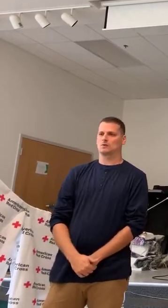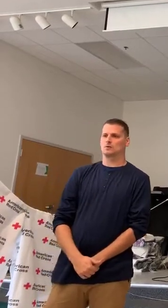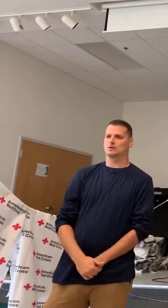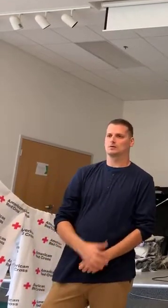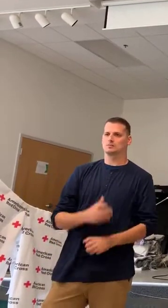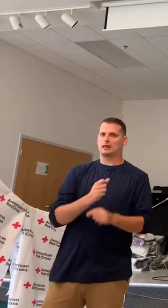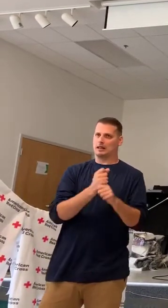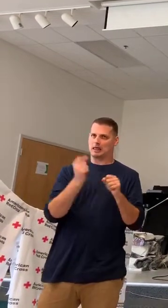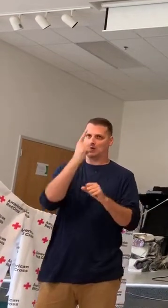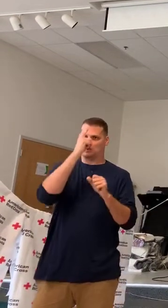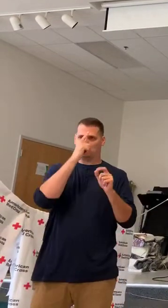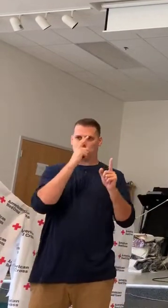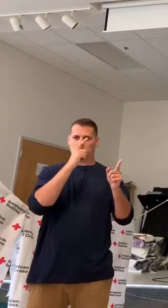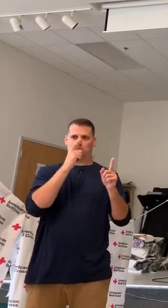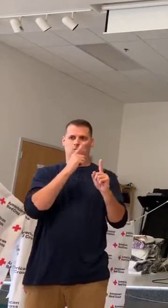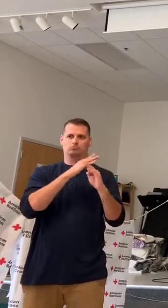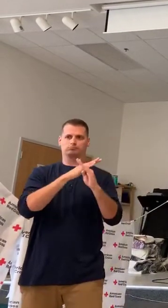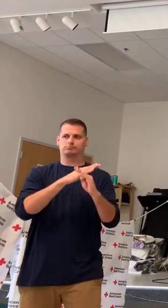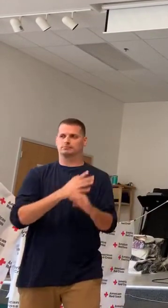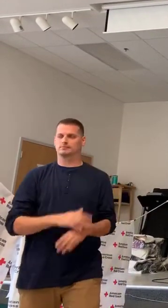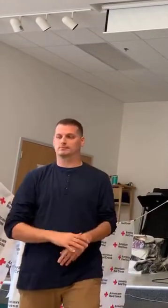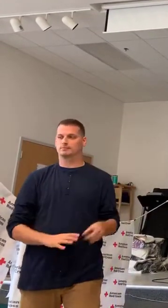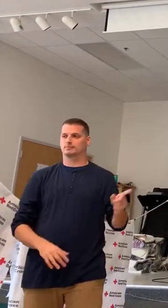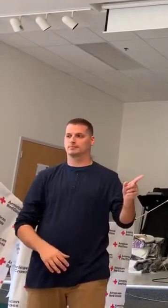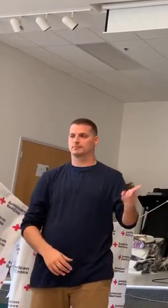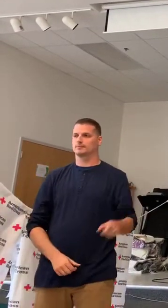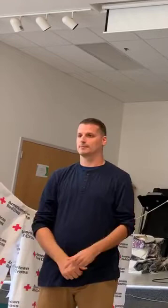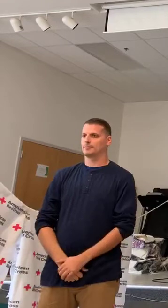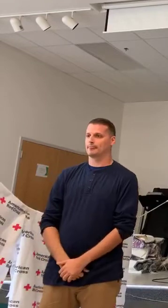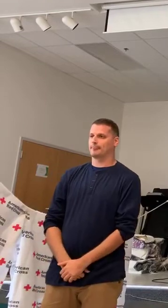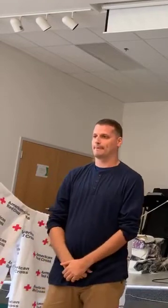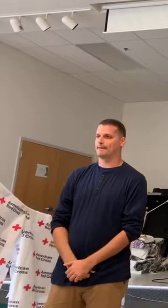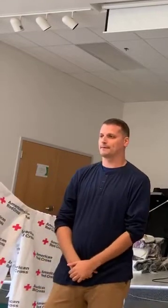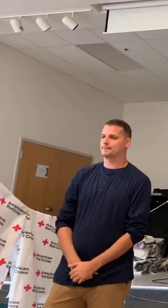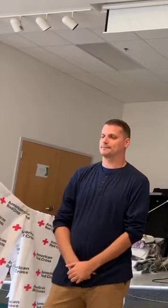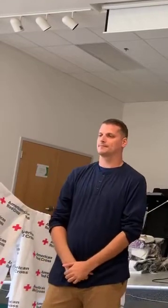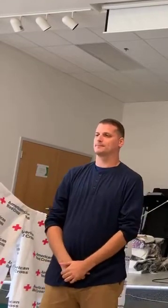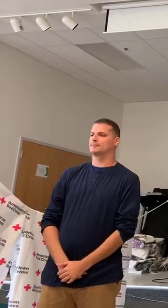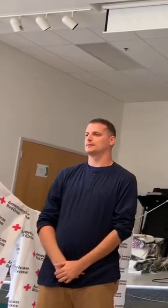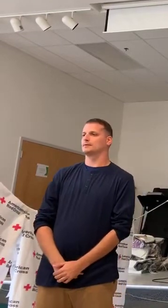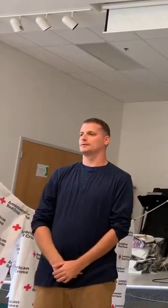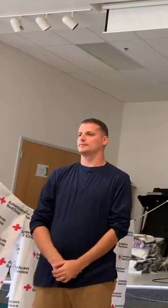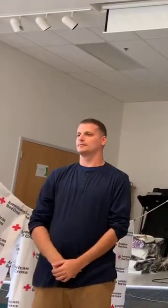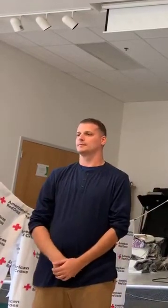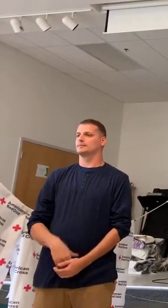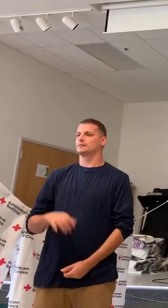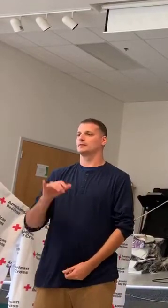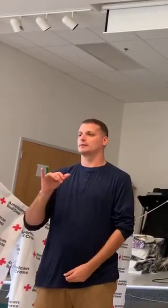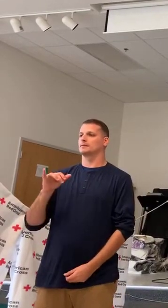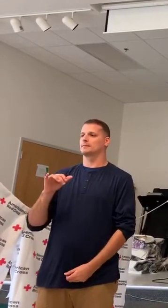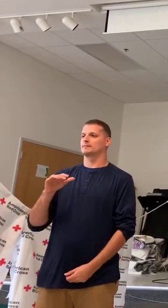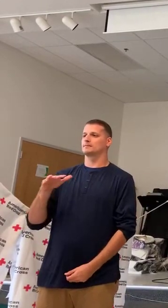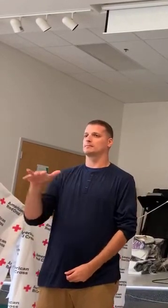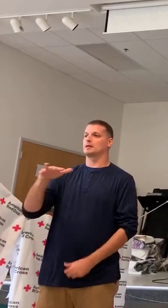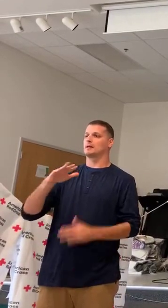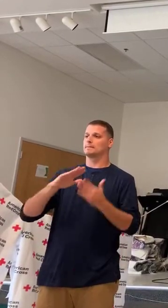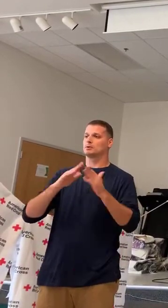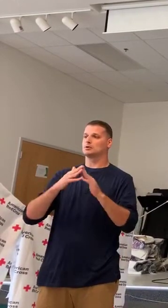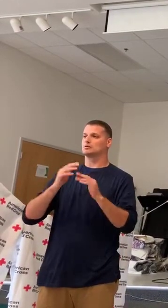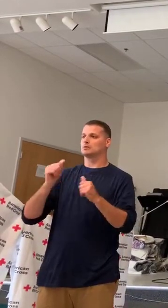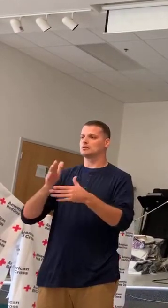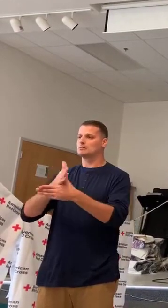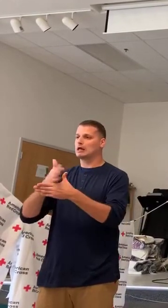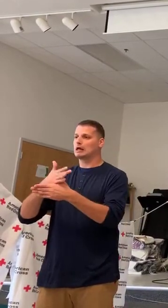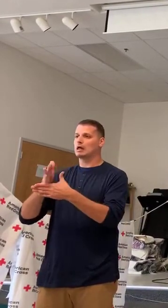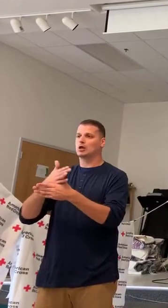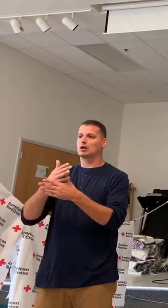resilience, firewising a community. And the speaker was asking if the assembly members could consider a shared piece of equipment like a